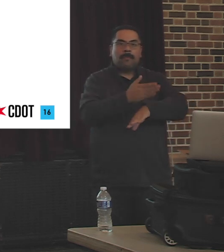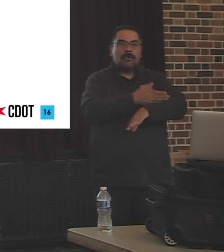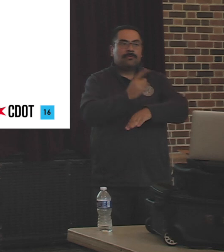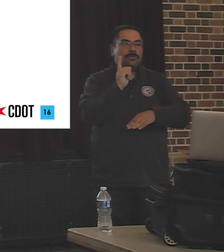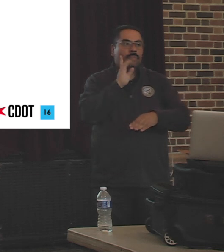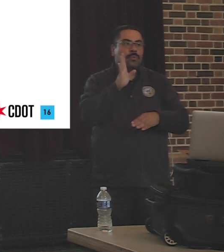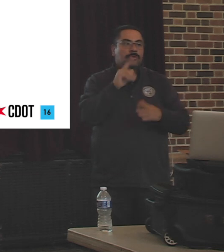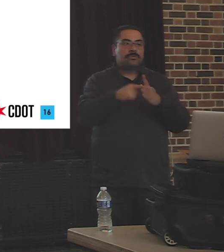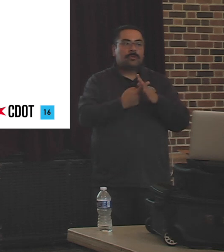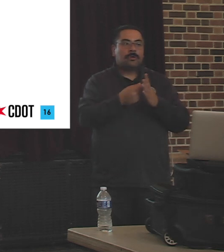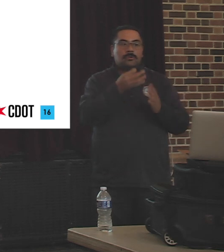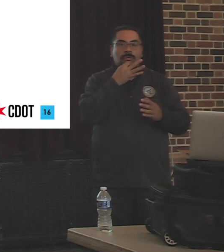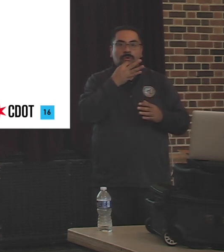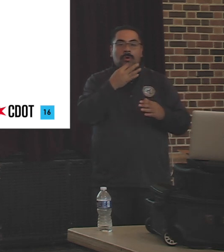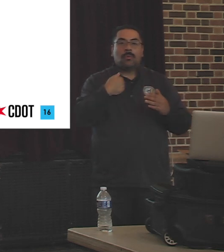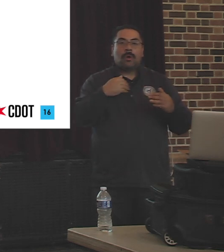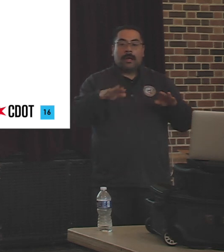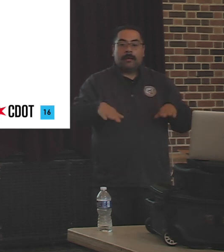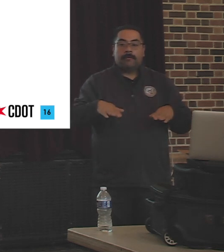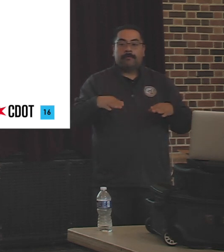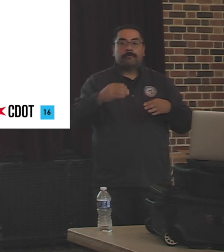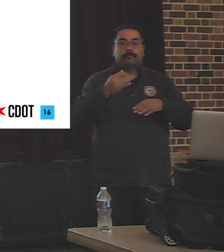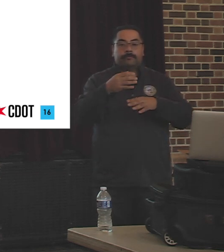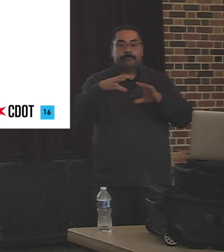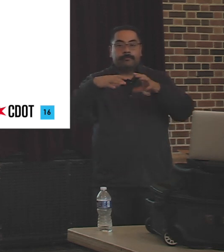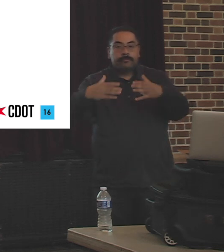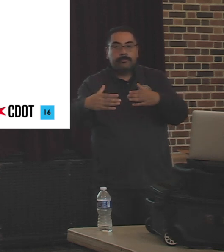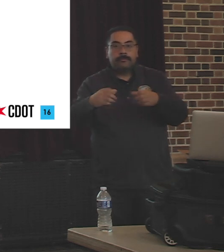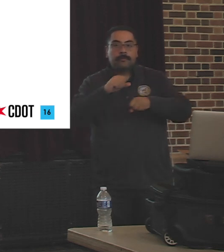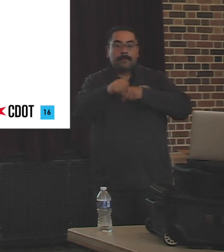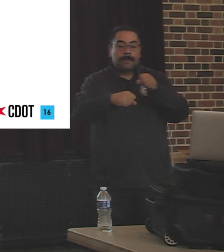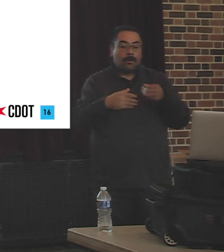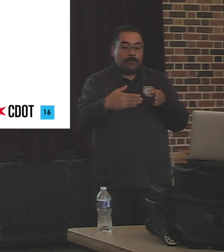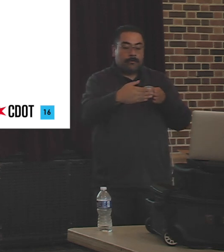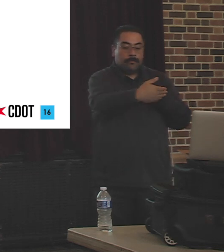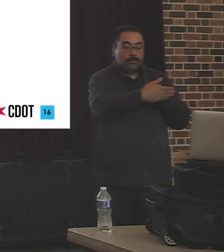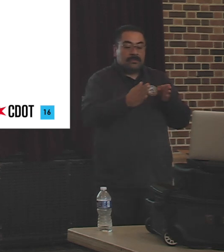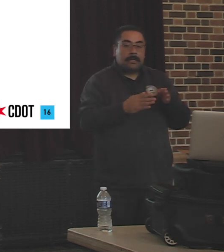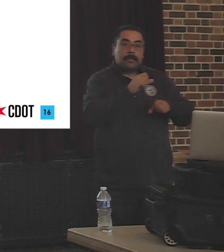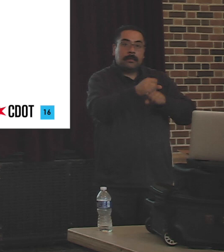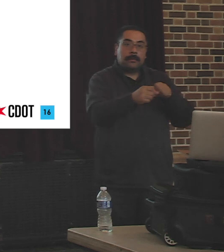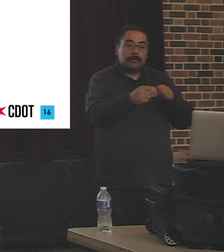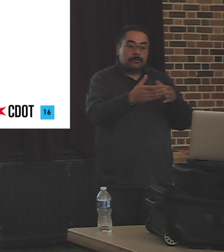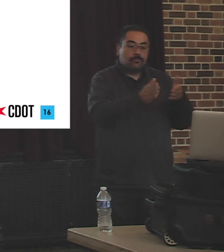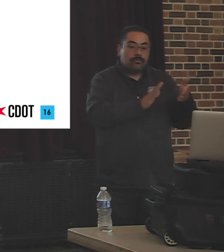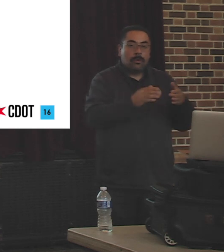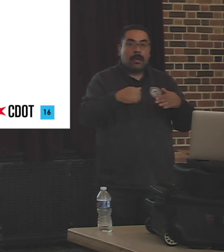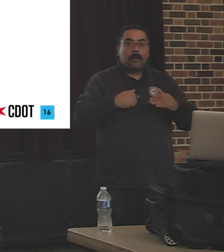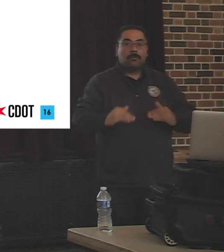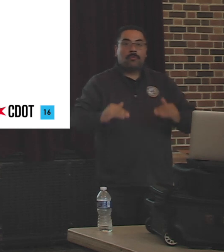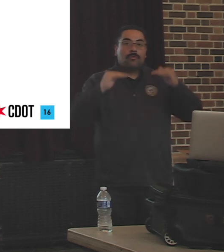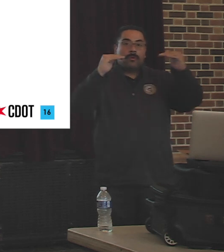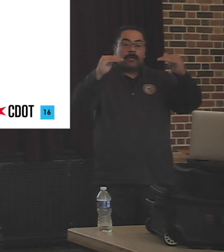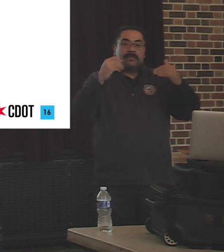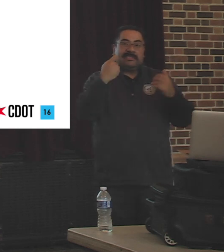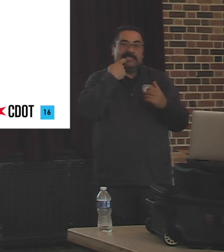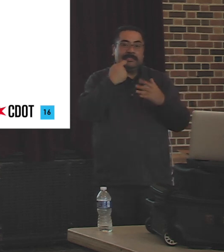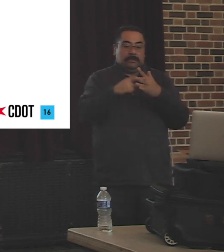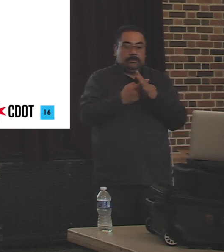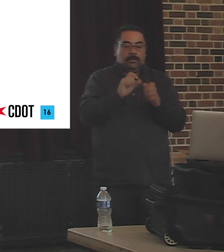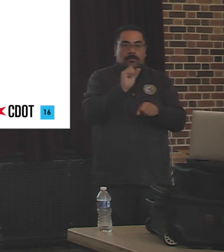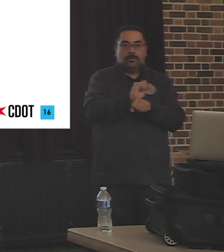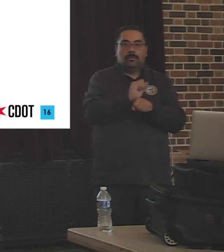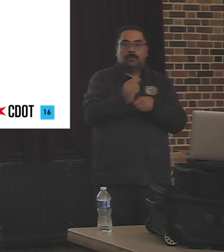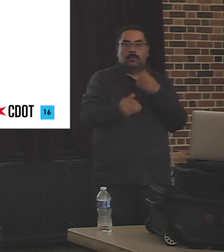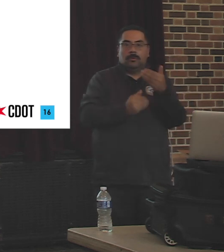have raised crosswalks, pedestrian islands, curb protected bike lanes. That's all under construction. Right now it's just getting started.